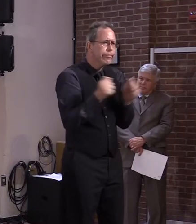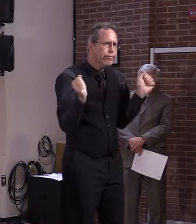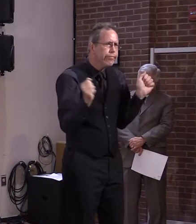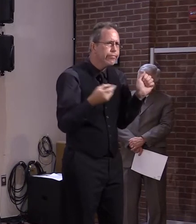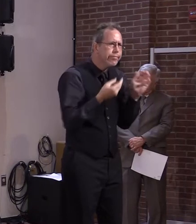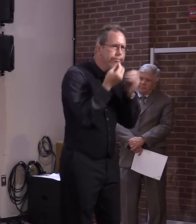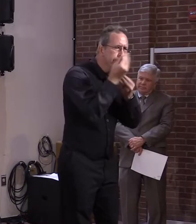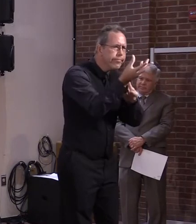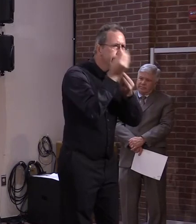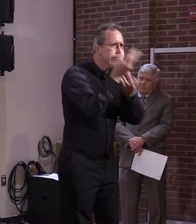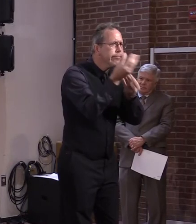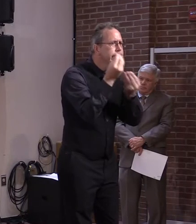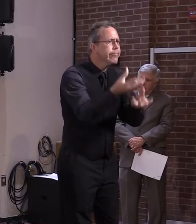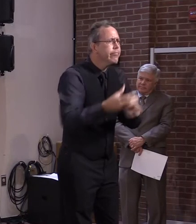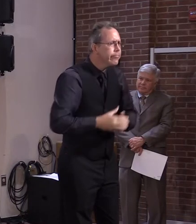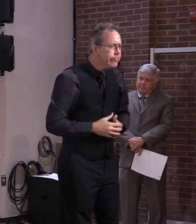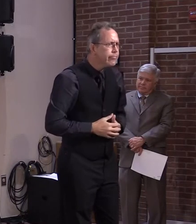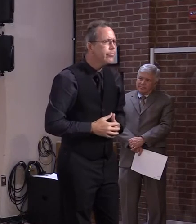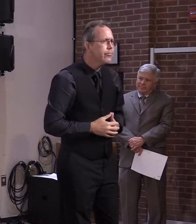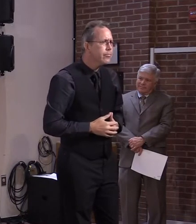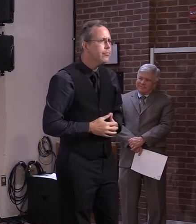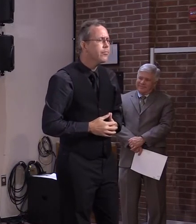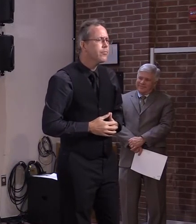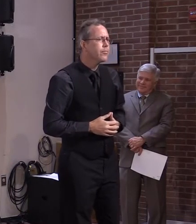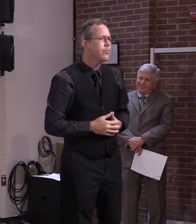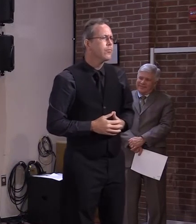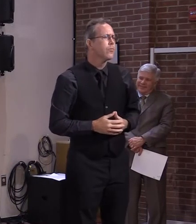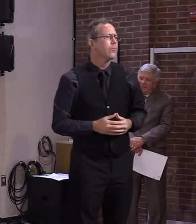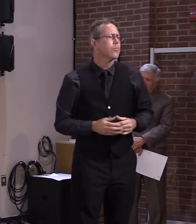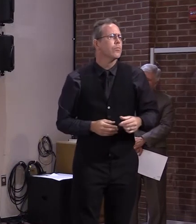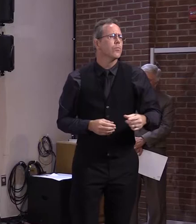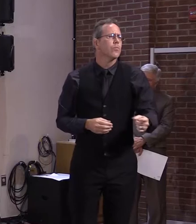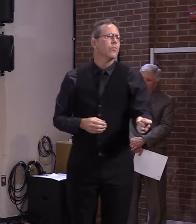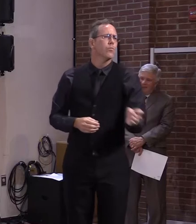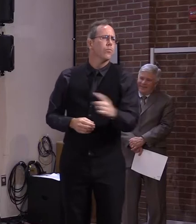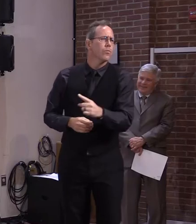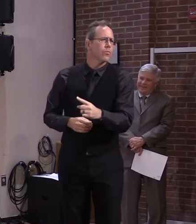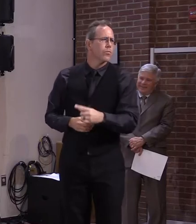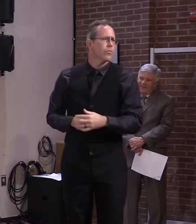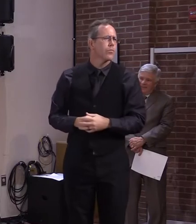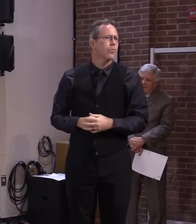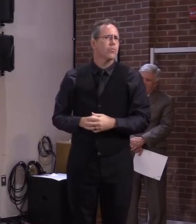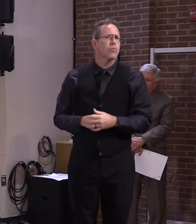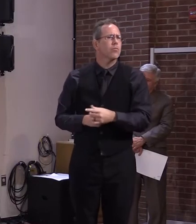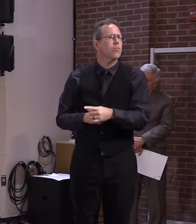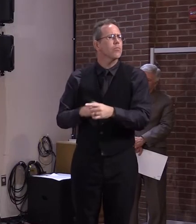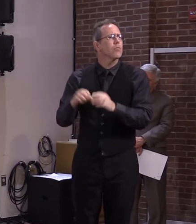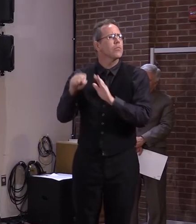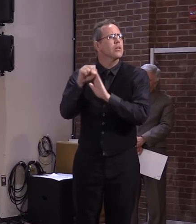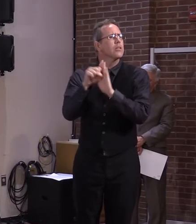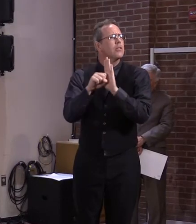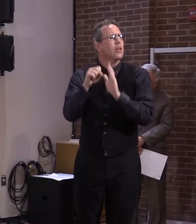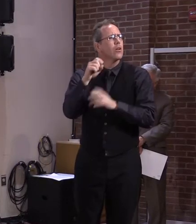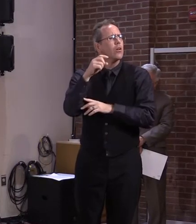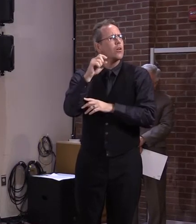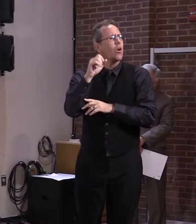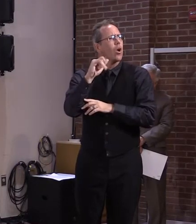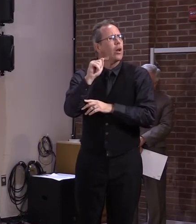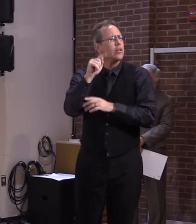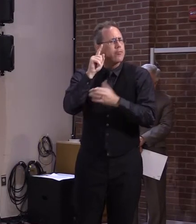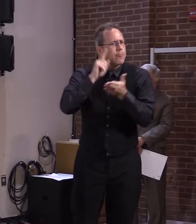Has the state auditor looked at any of the numbers, as far as you know, or has he weighed in yet? Not that I'm aware of, no.